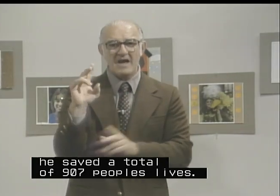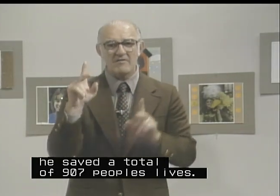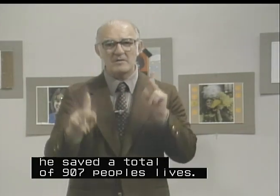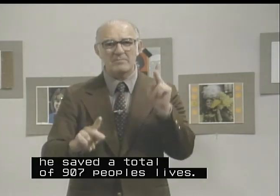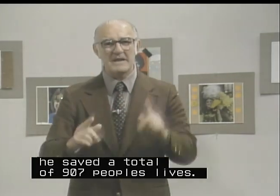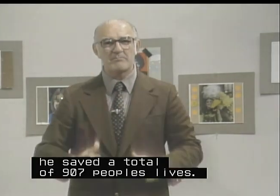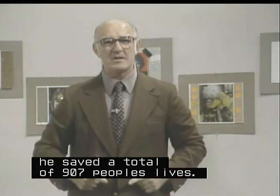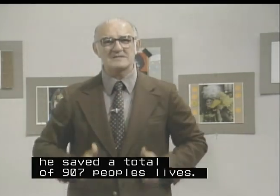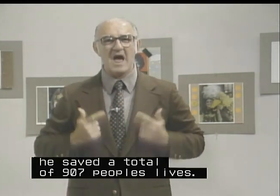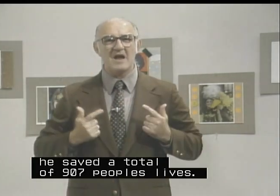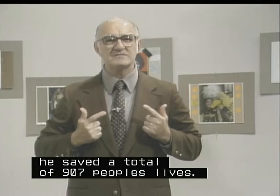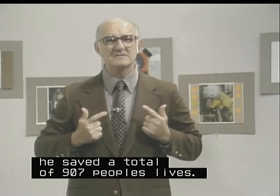907 people's lives.